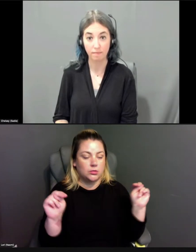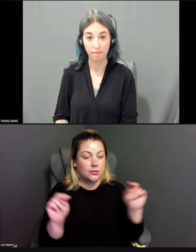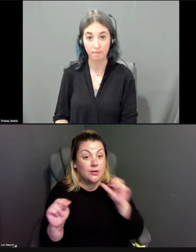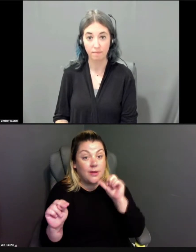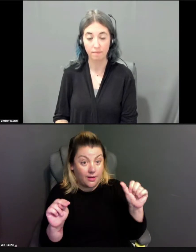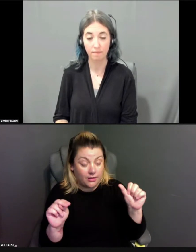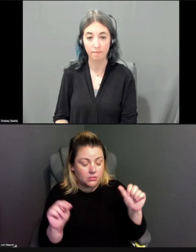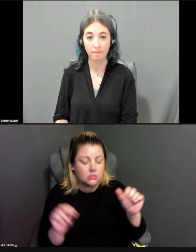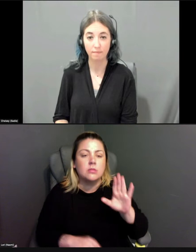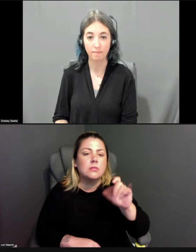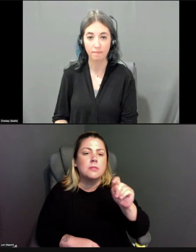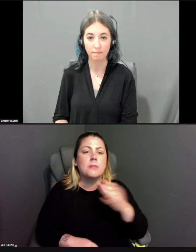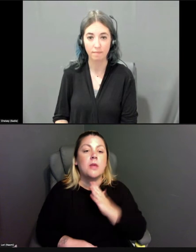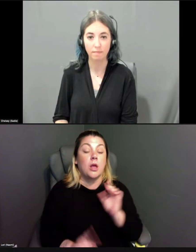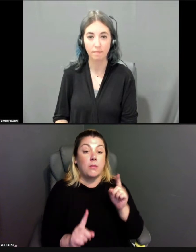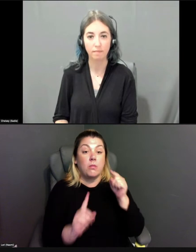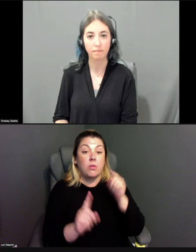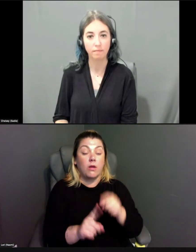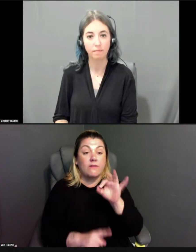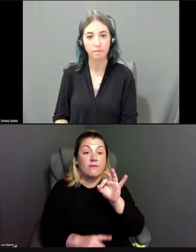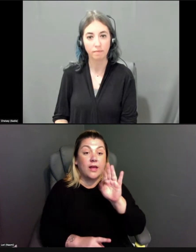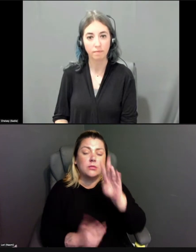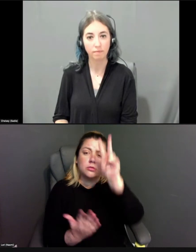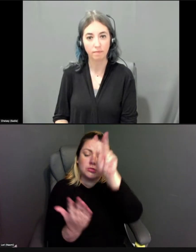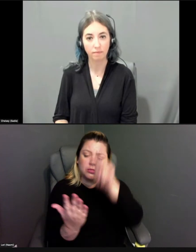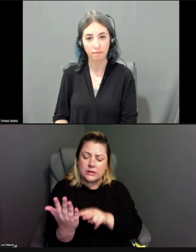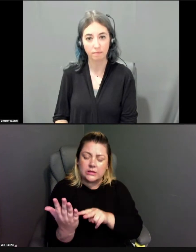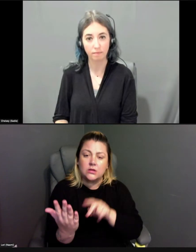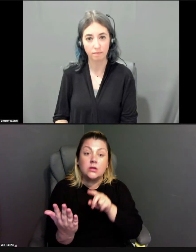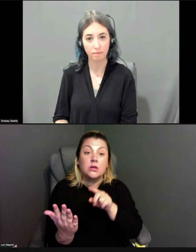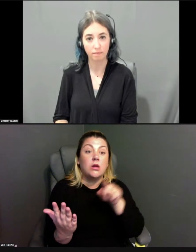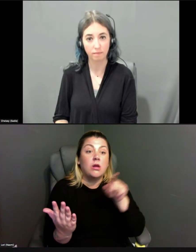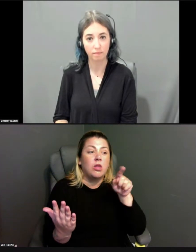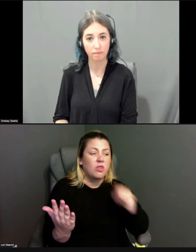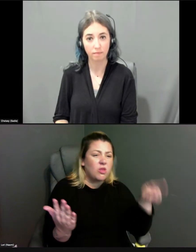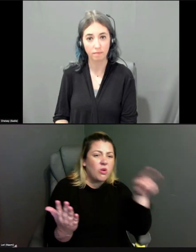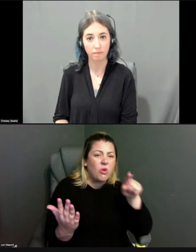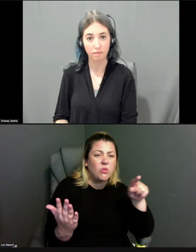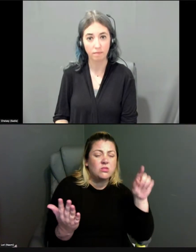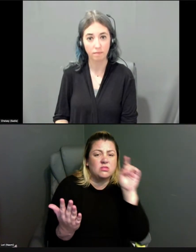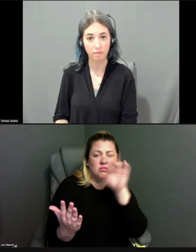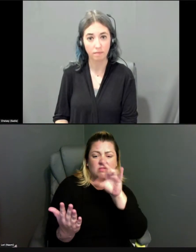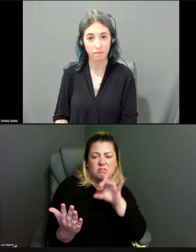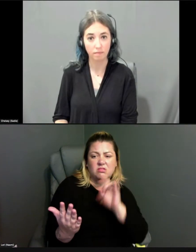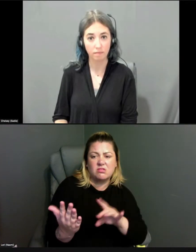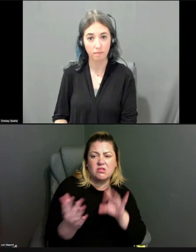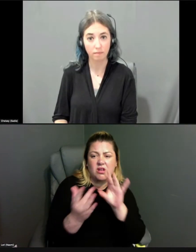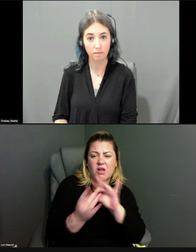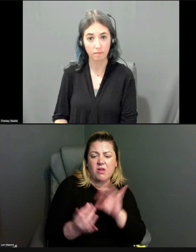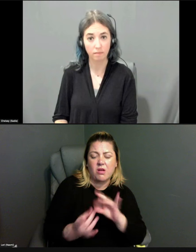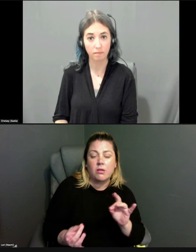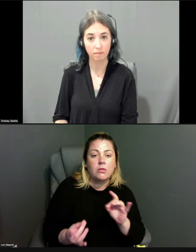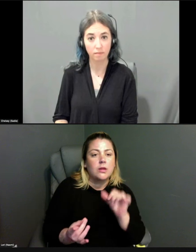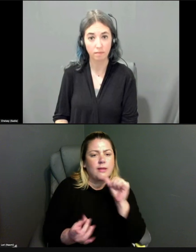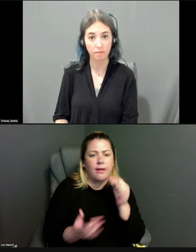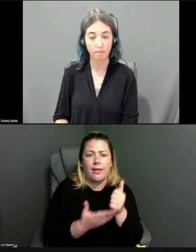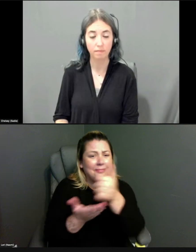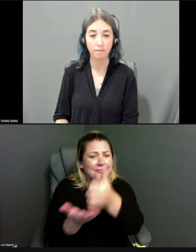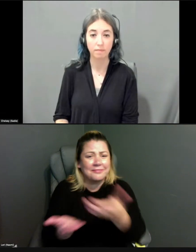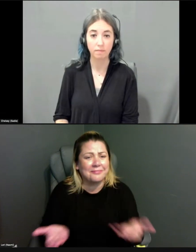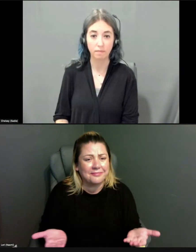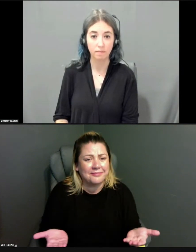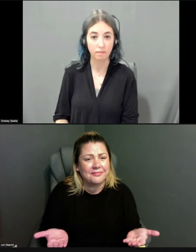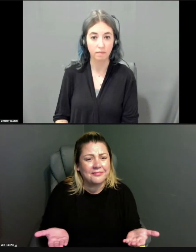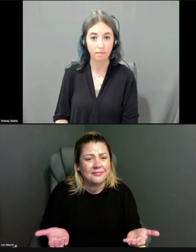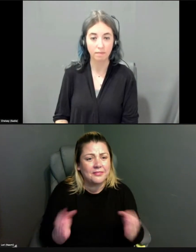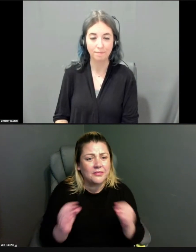people weren't being, like, nobody was helping these people. Like, they weren't getting the answer to their question, which, okay,